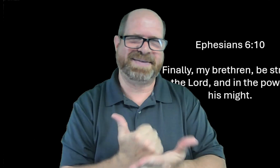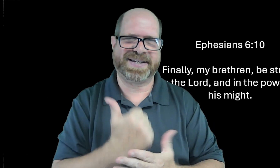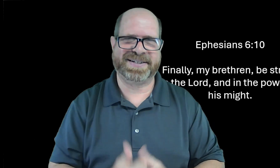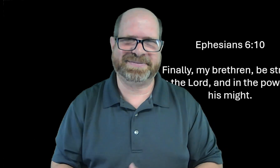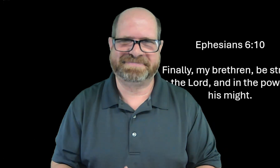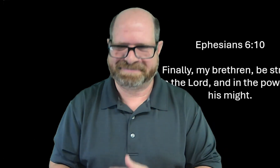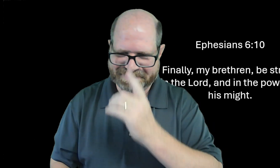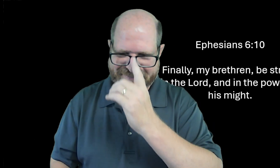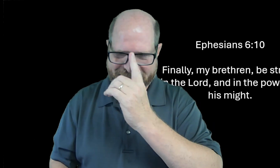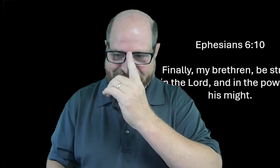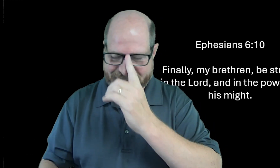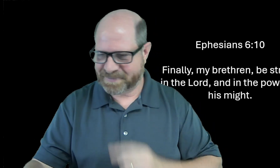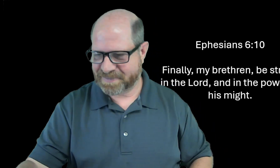Amen.